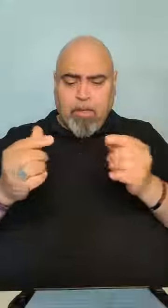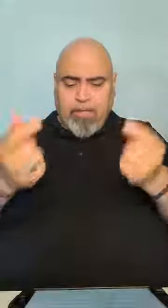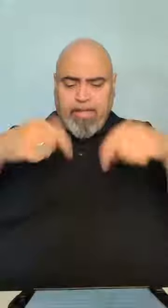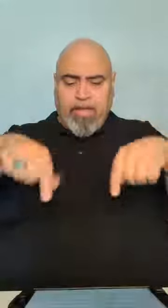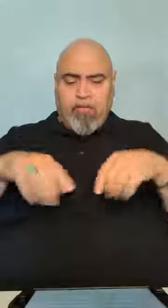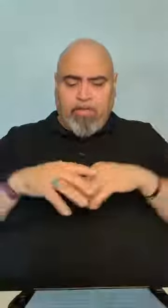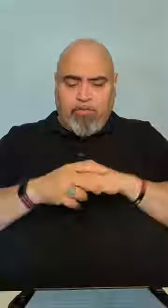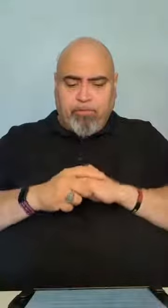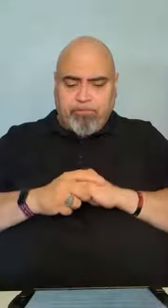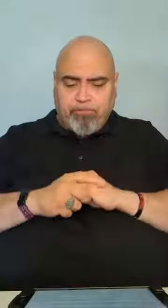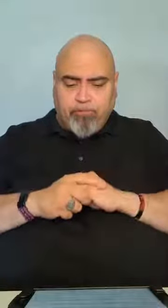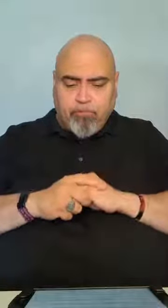But I digress.